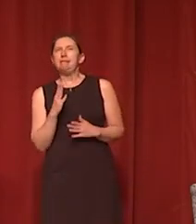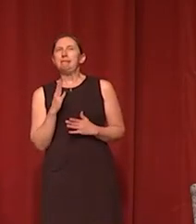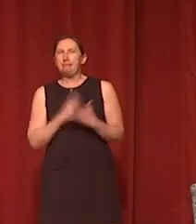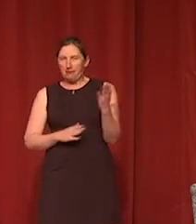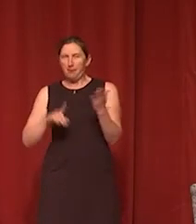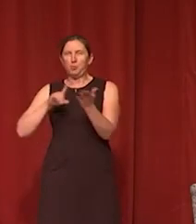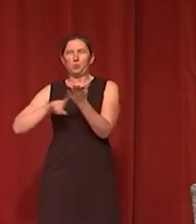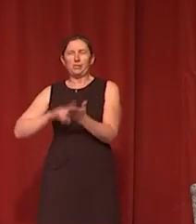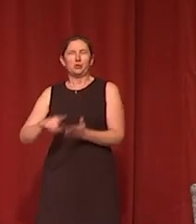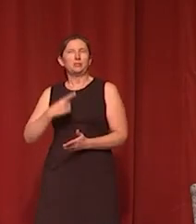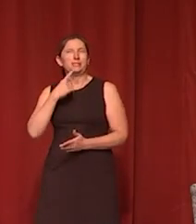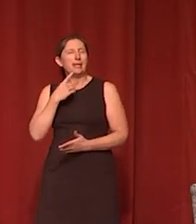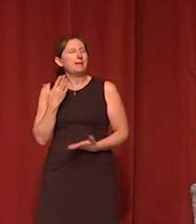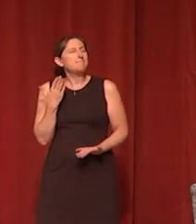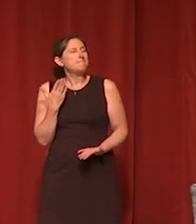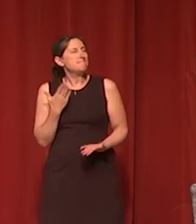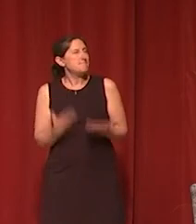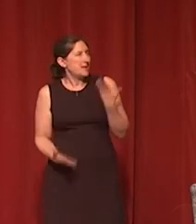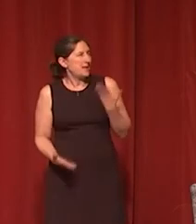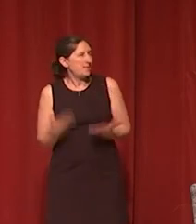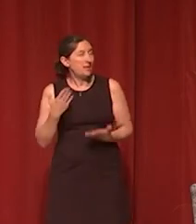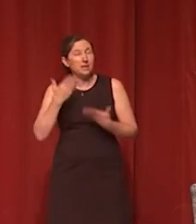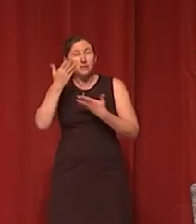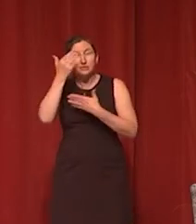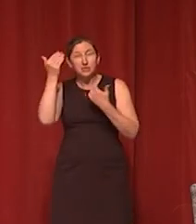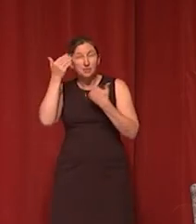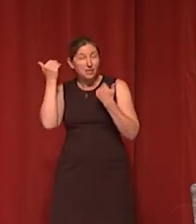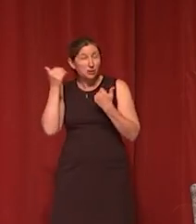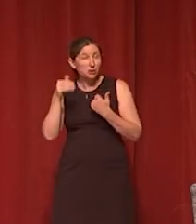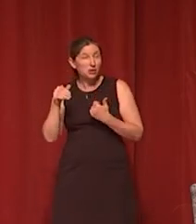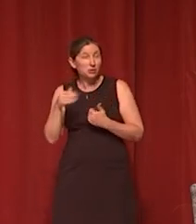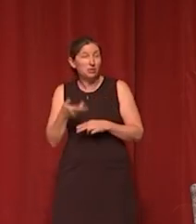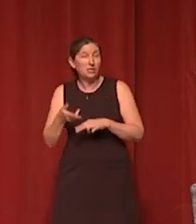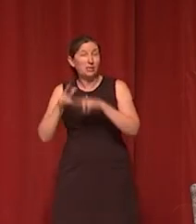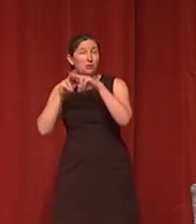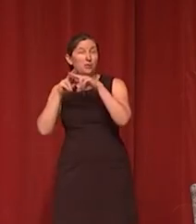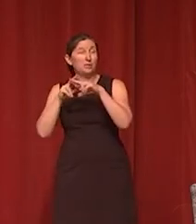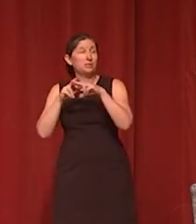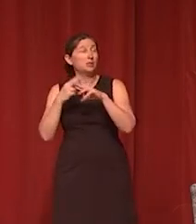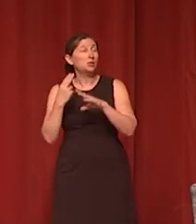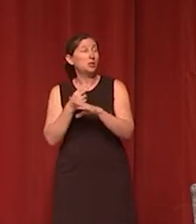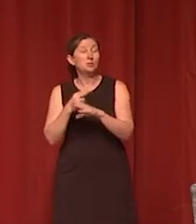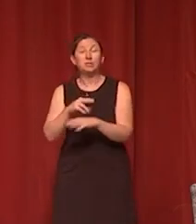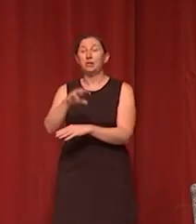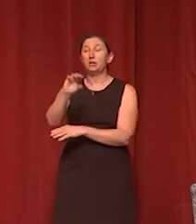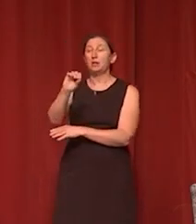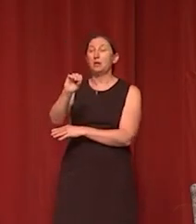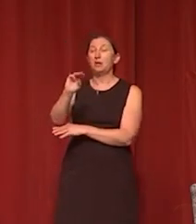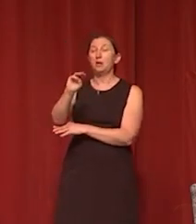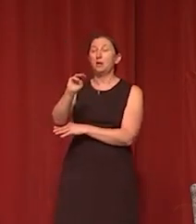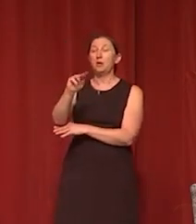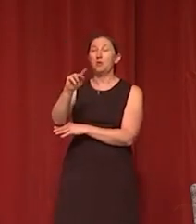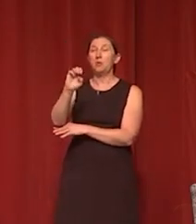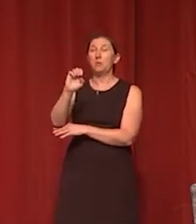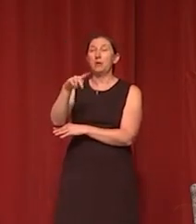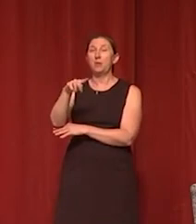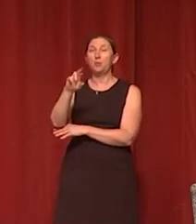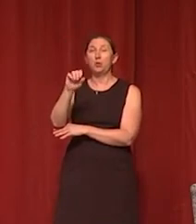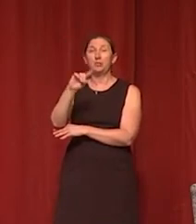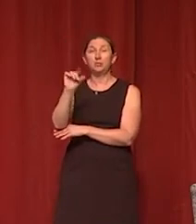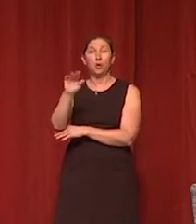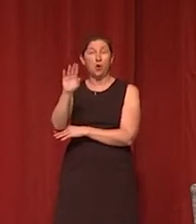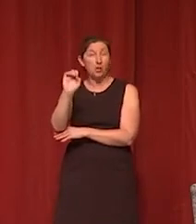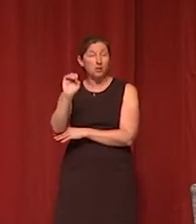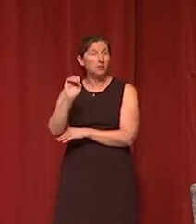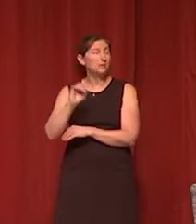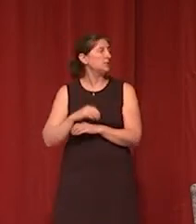there may be a slight increased risk of dementia with things like omeprazole use. I don't know, Dr. Bokes, I haven't